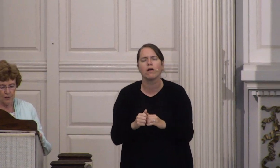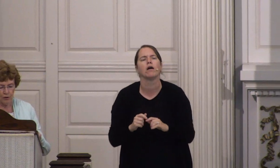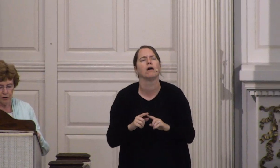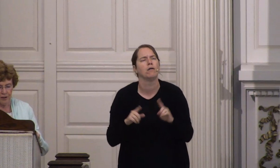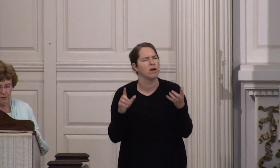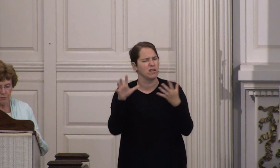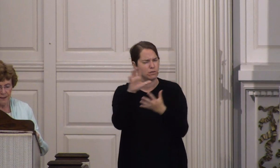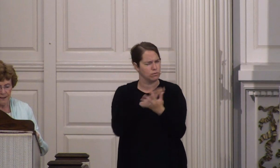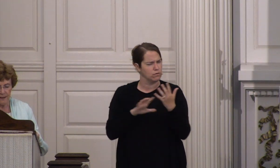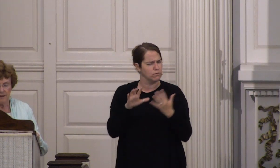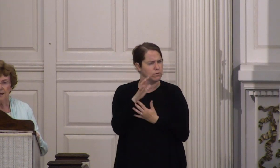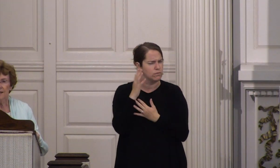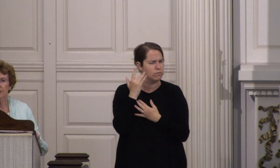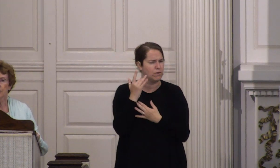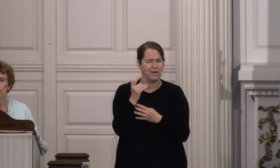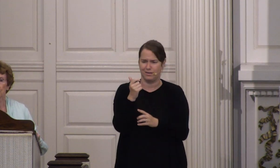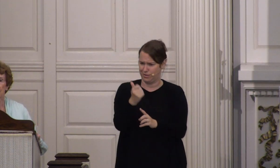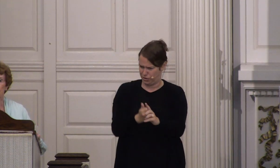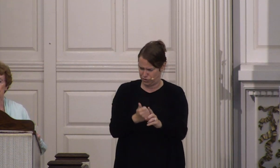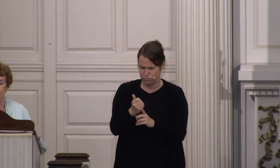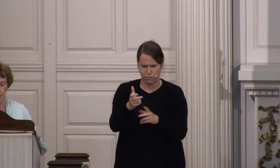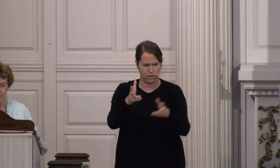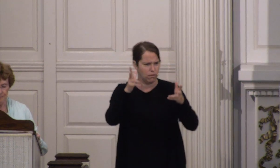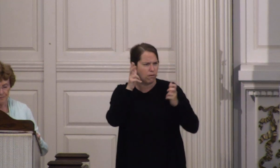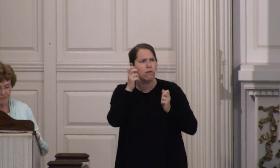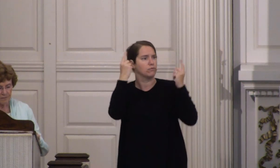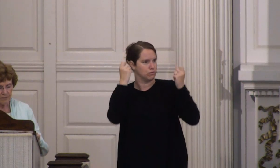them speaking in his own language.